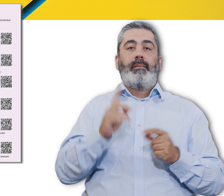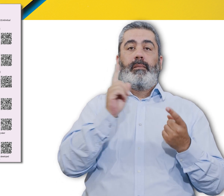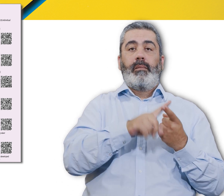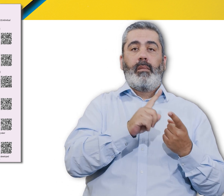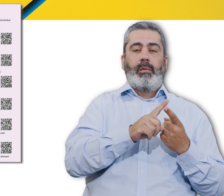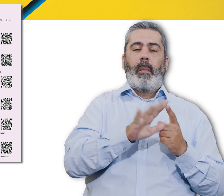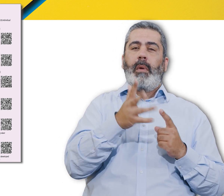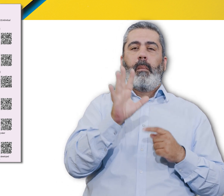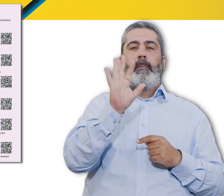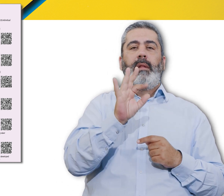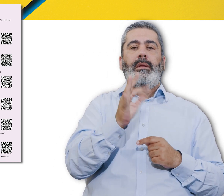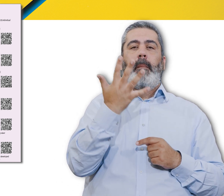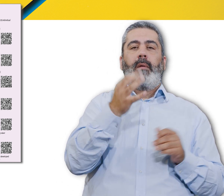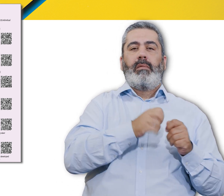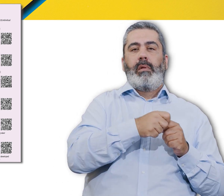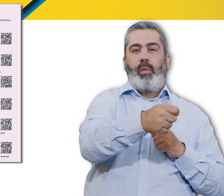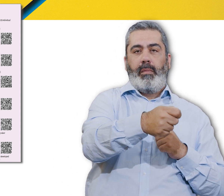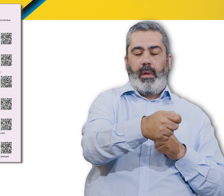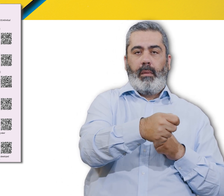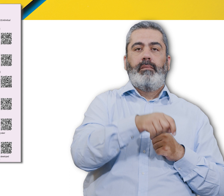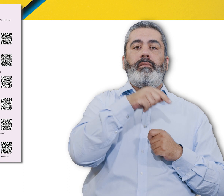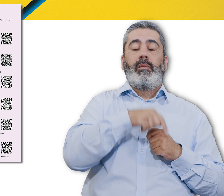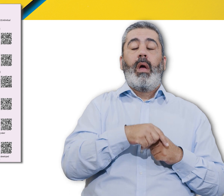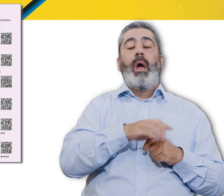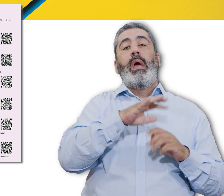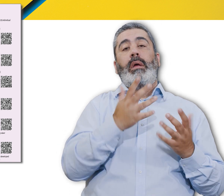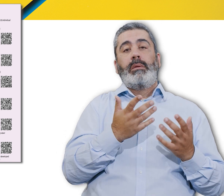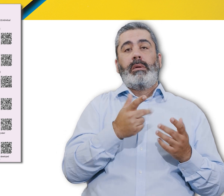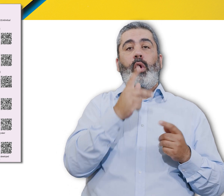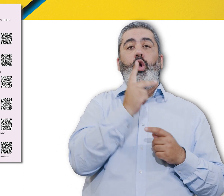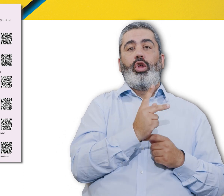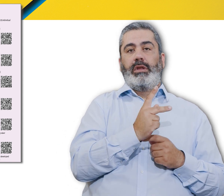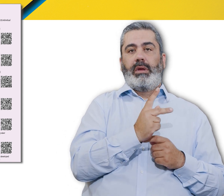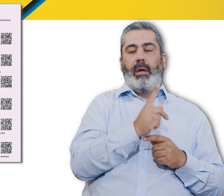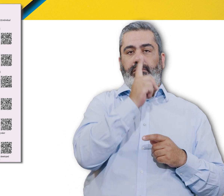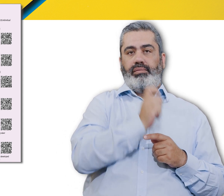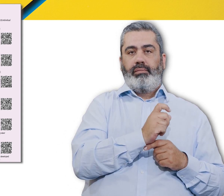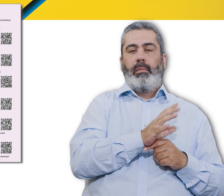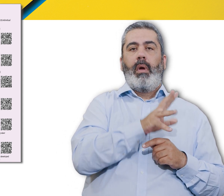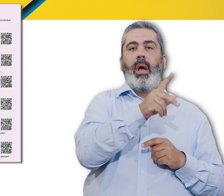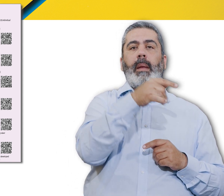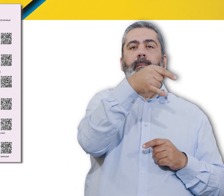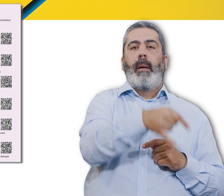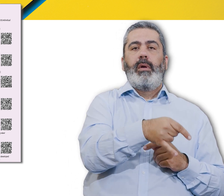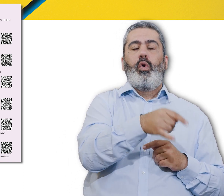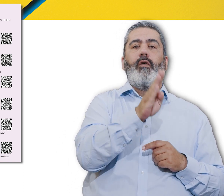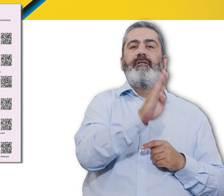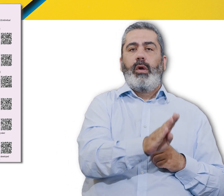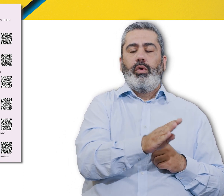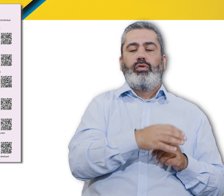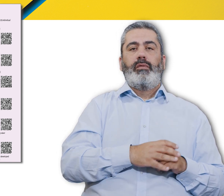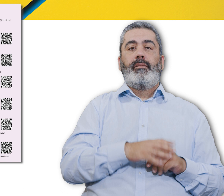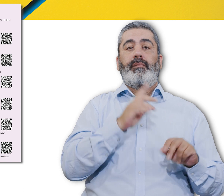kilometers. Starting point 1, alternative starting point, Omnitsa, and then Clydonia, Pepico,